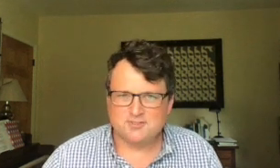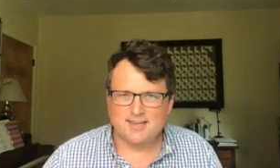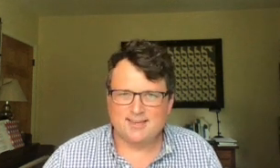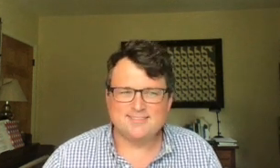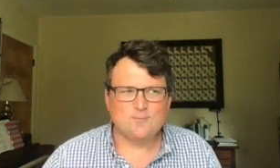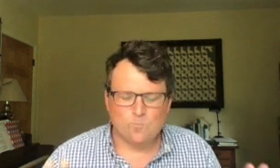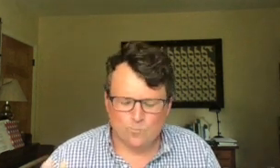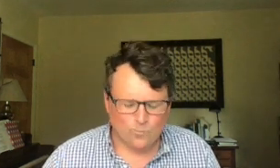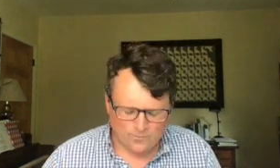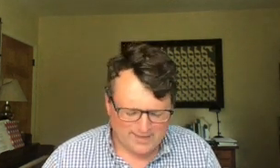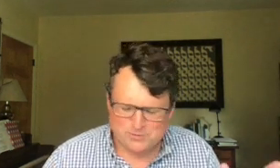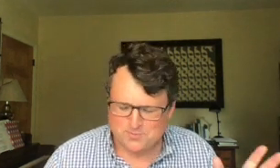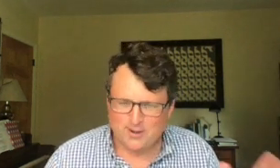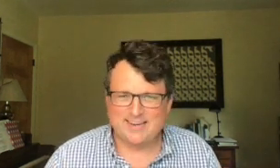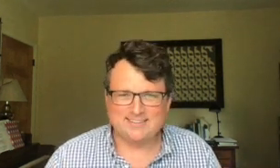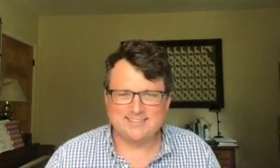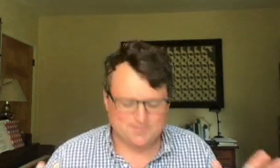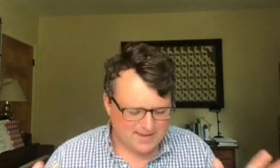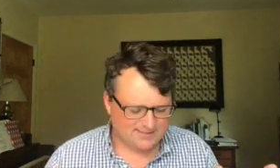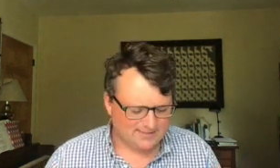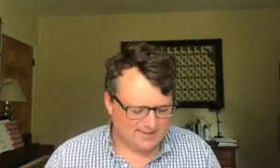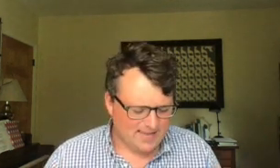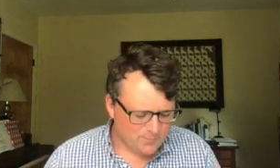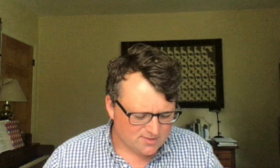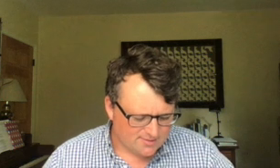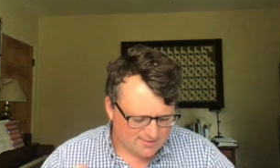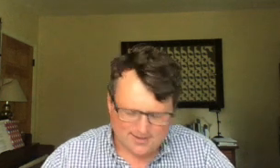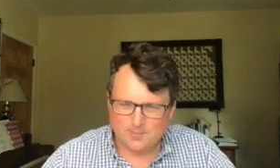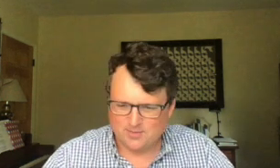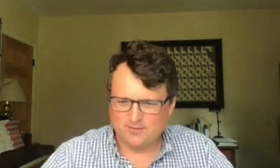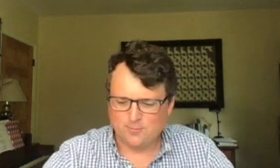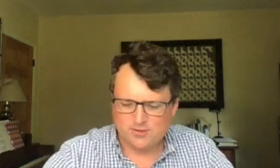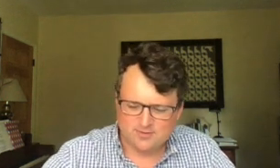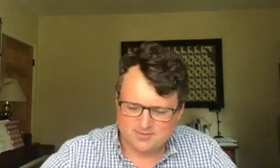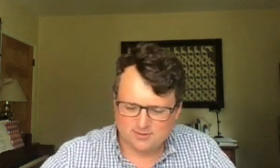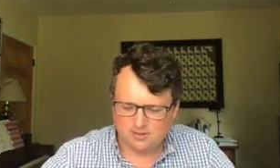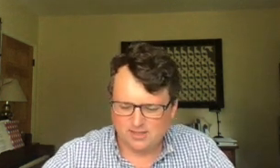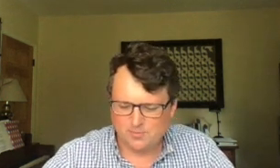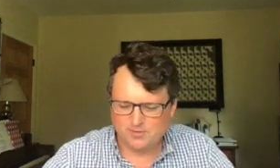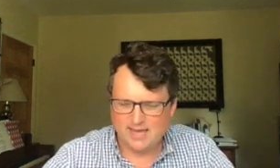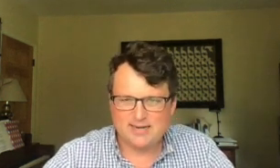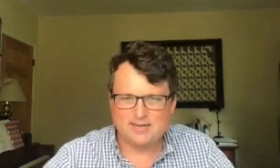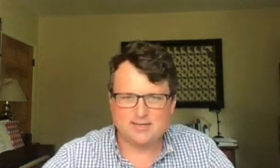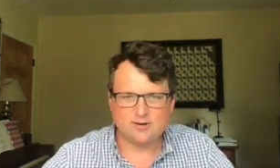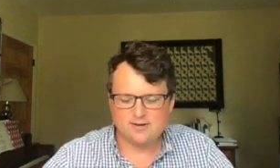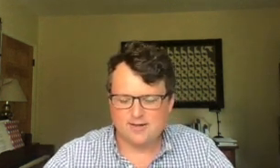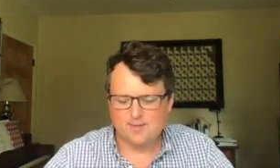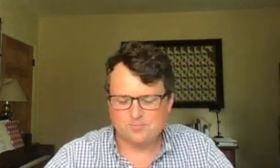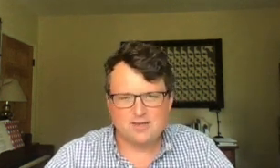say, language is miraculous. It's amazing. And let me set up something for you. This is a little clip. I'm going to edit it in here. This